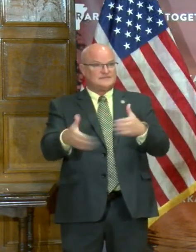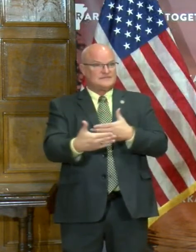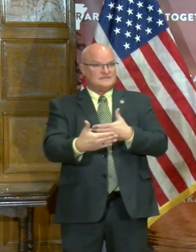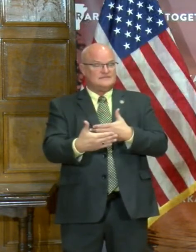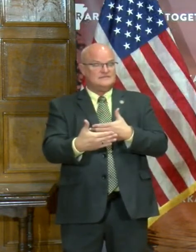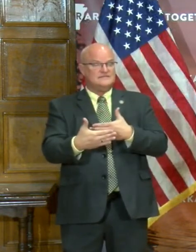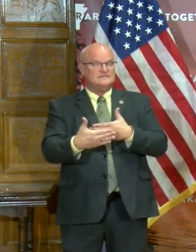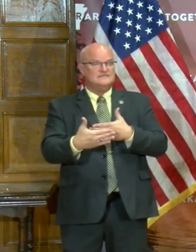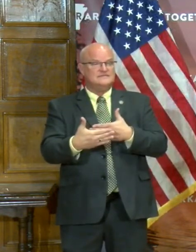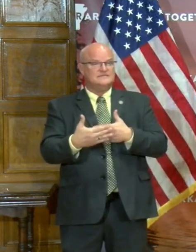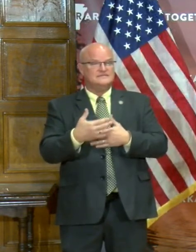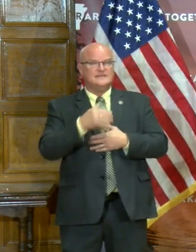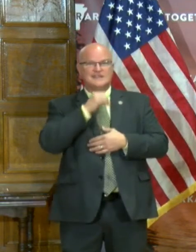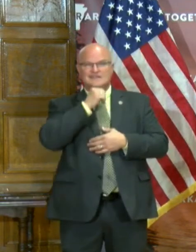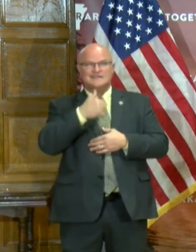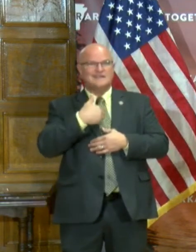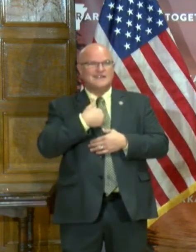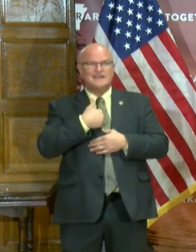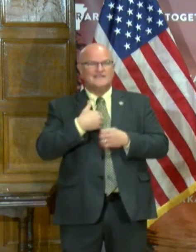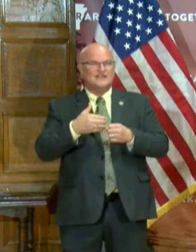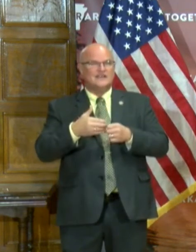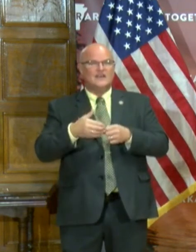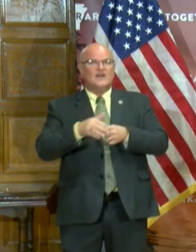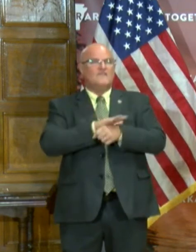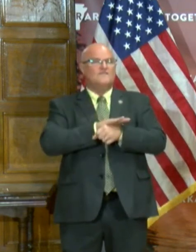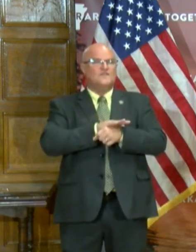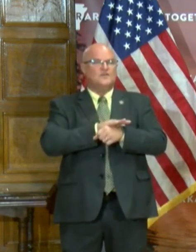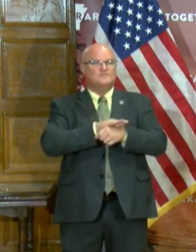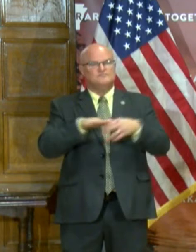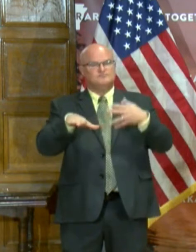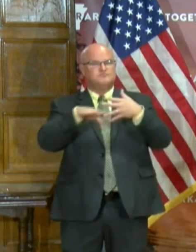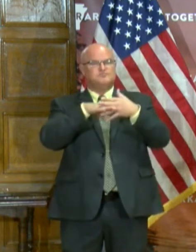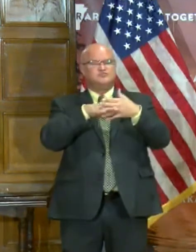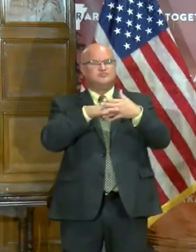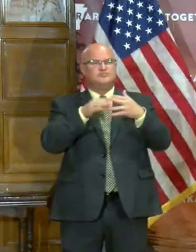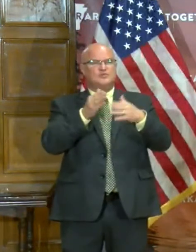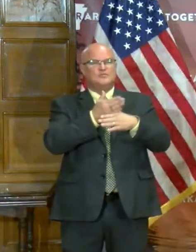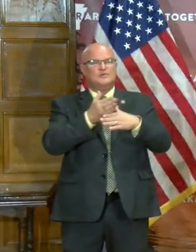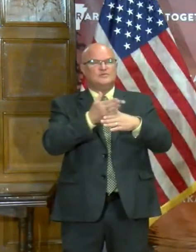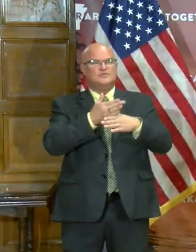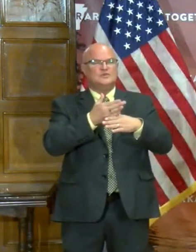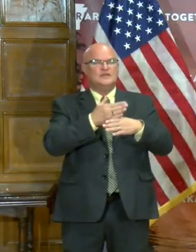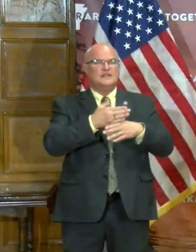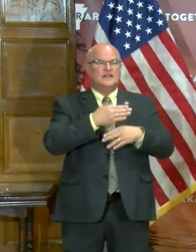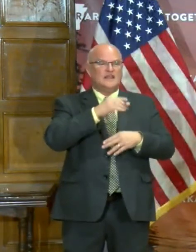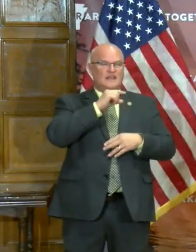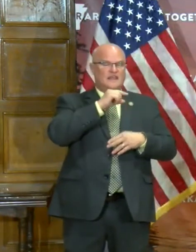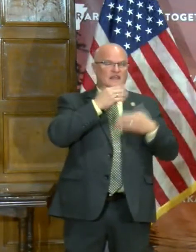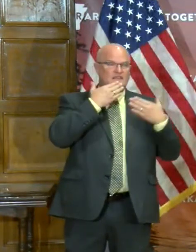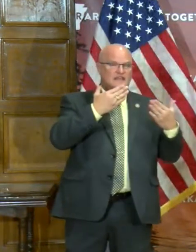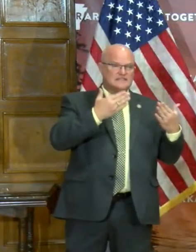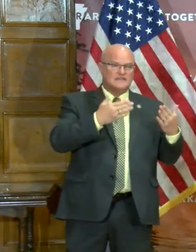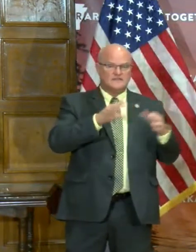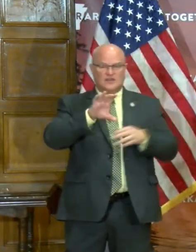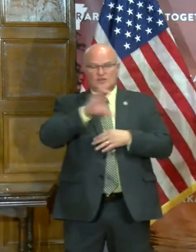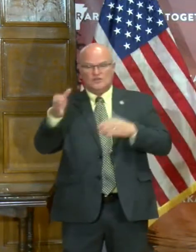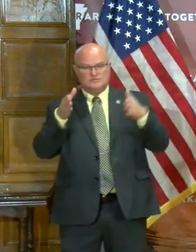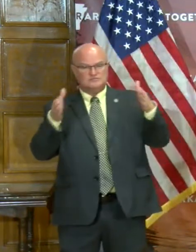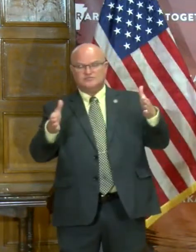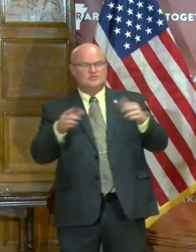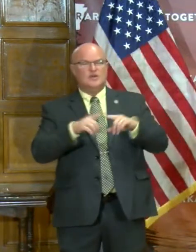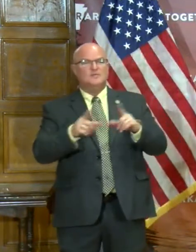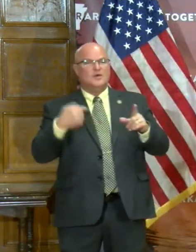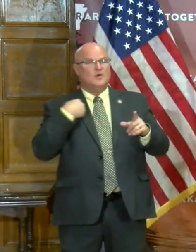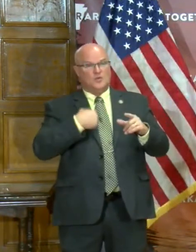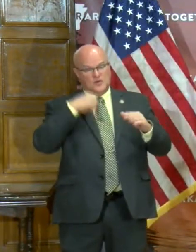classroom and not having a full break between Thanksgiving and Christmas, and that's a pattern